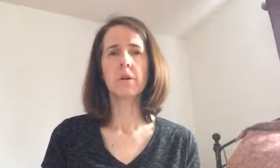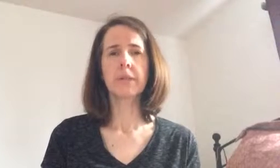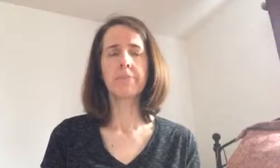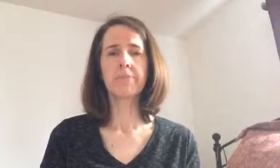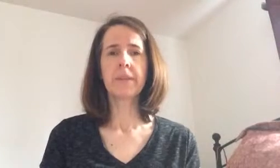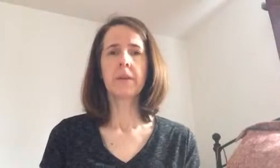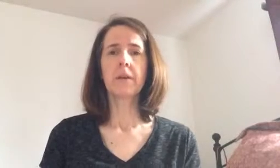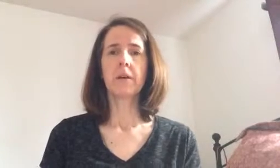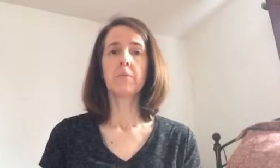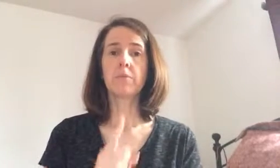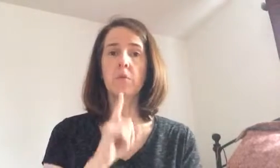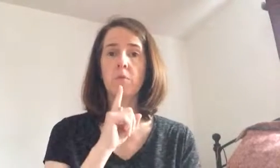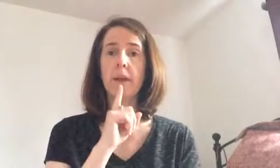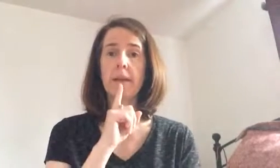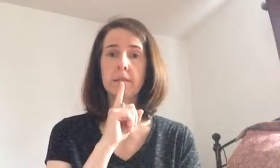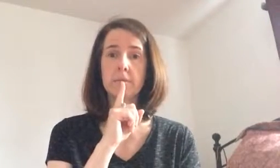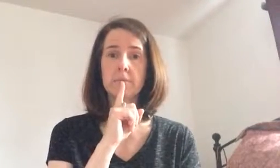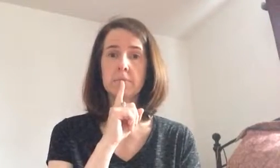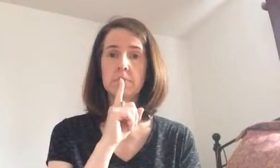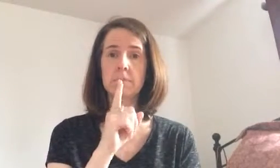slowly. Red,